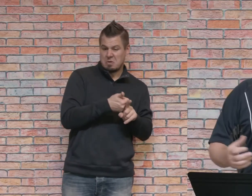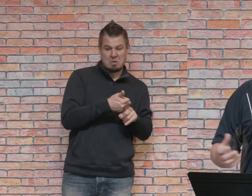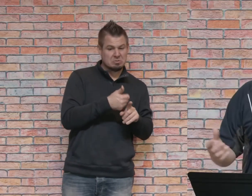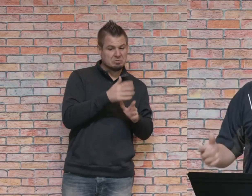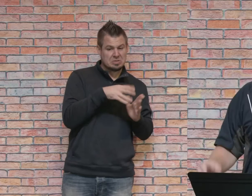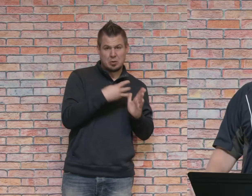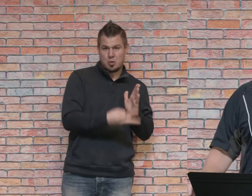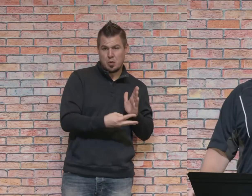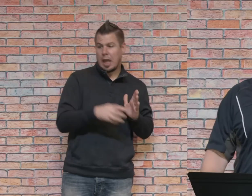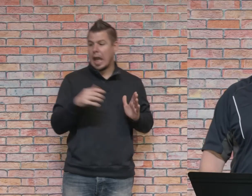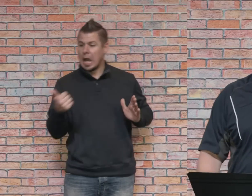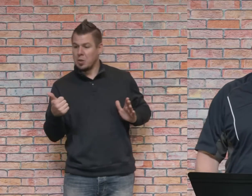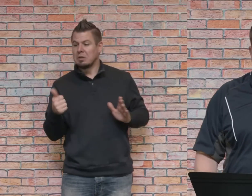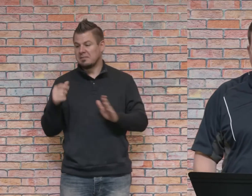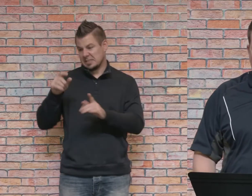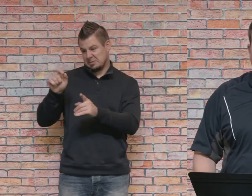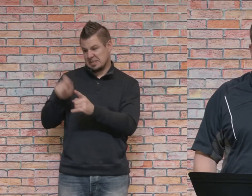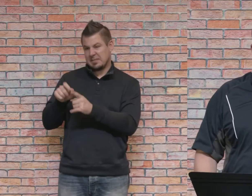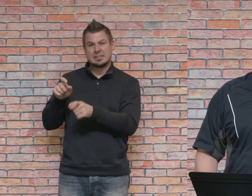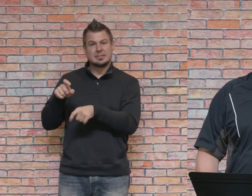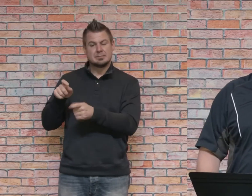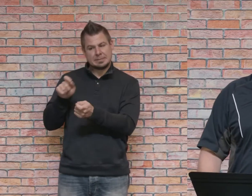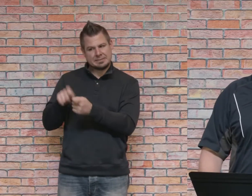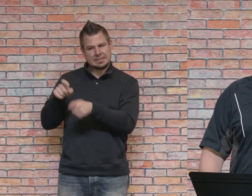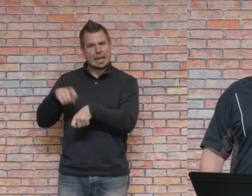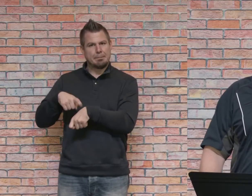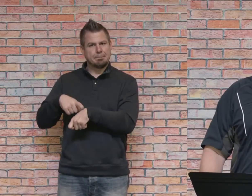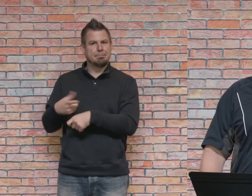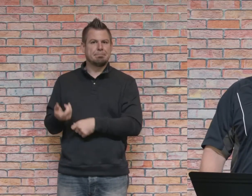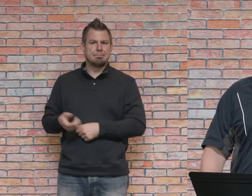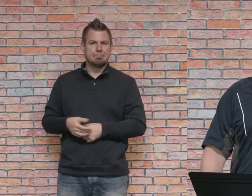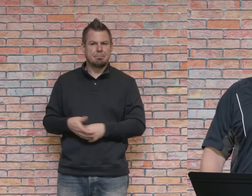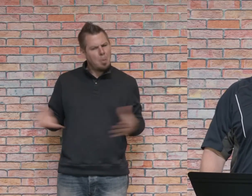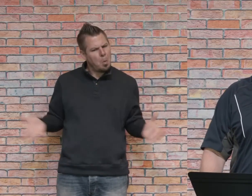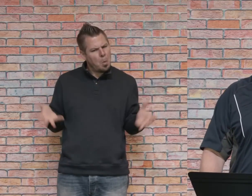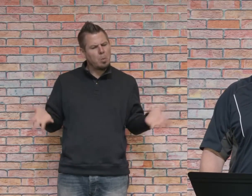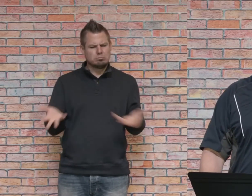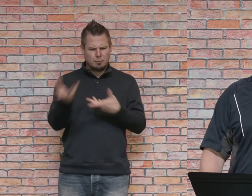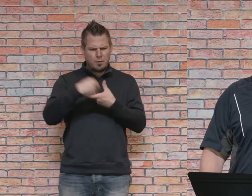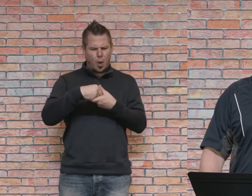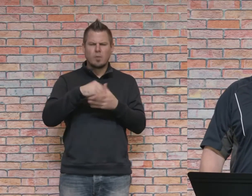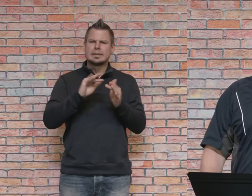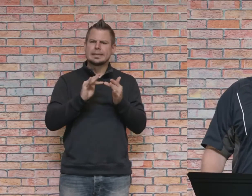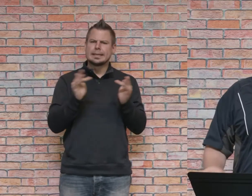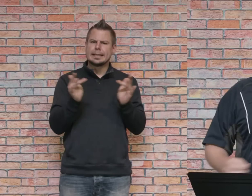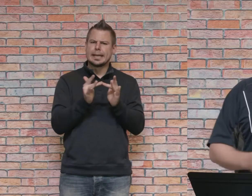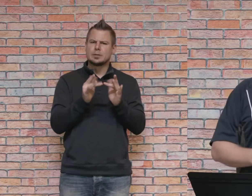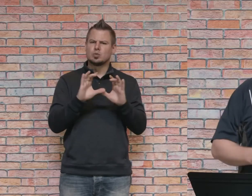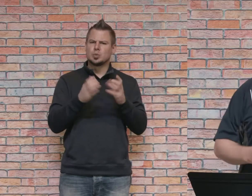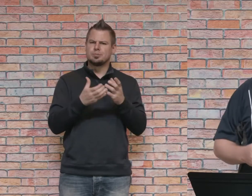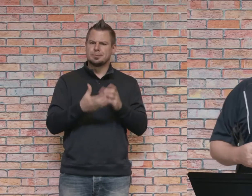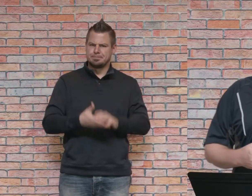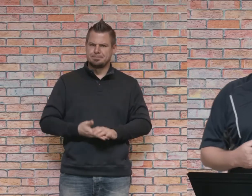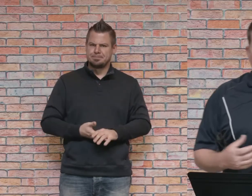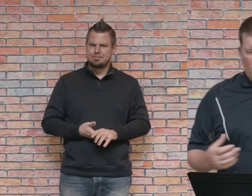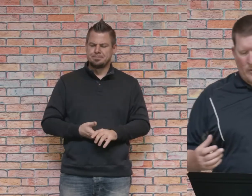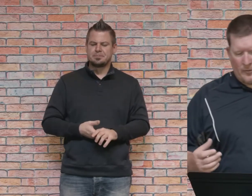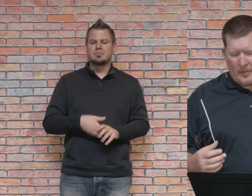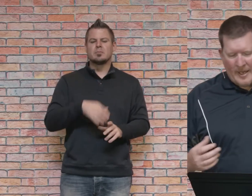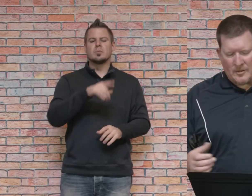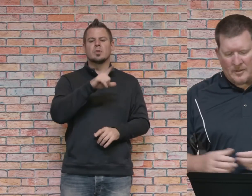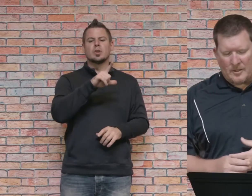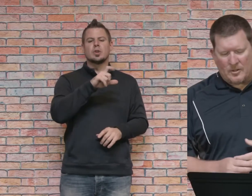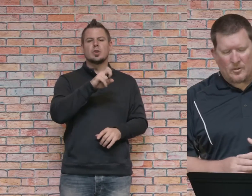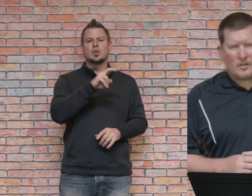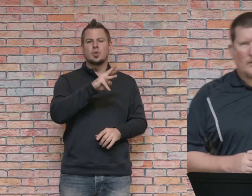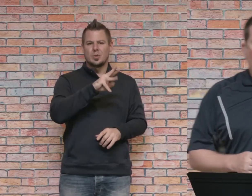you'll have a specific time. But I encourage you to be a part of a connect group. Louis Giglio, who is the pastor of